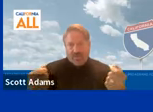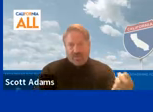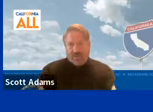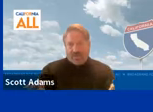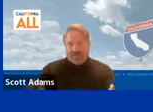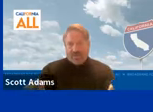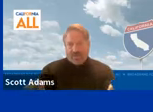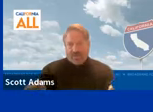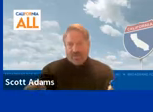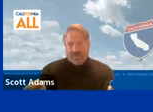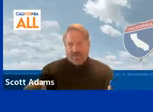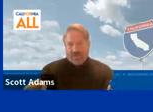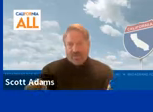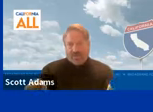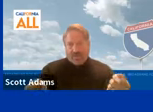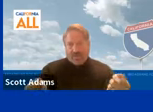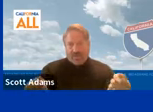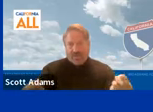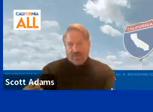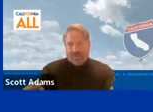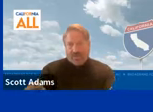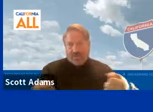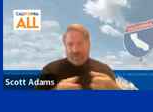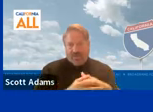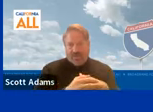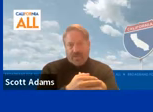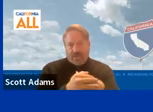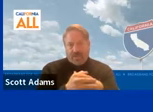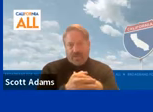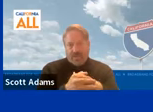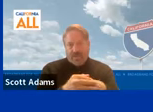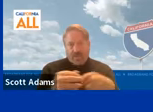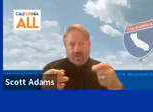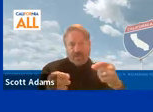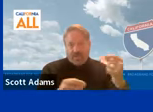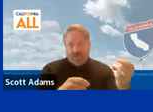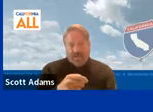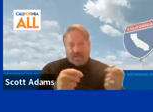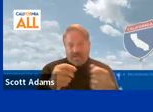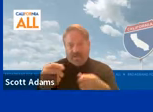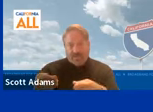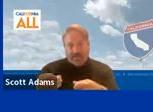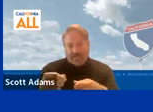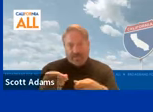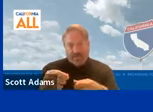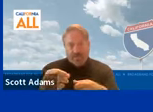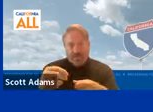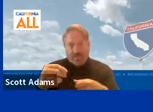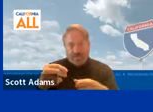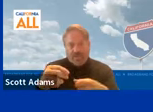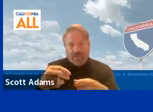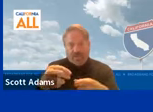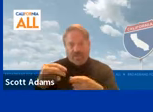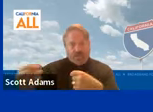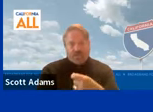They work very closely with the AAAs to implement the chat, the AT&T